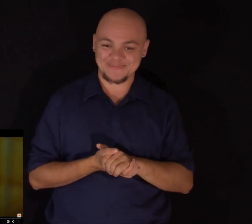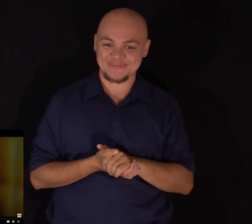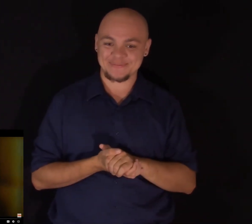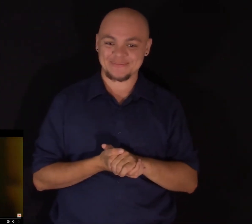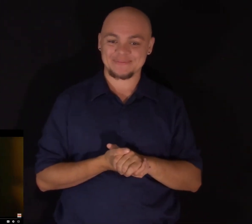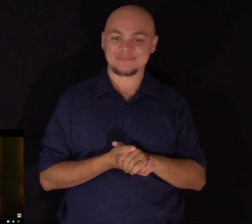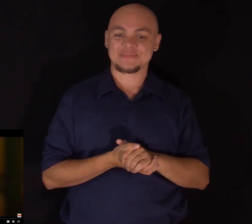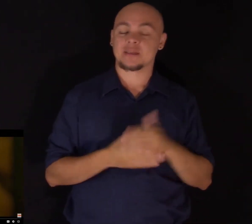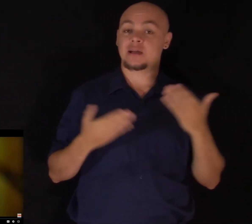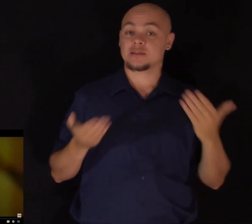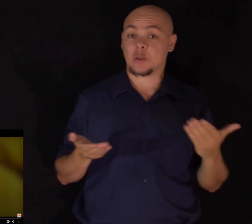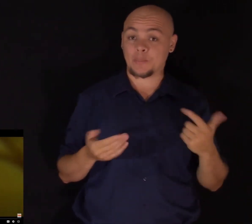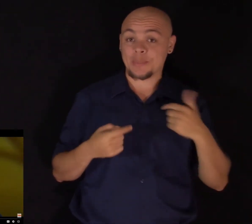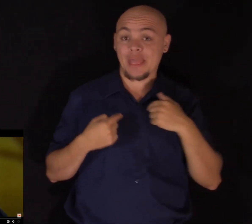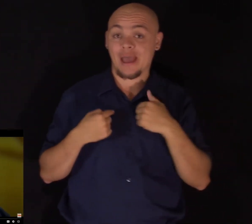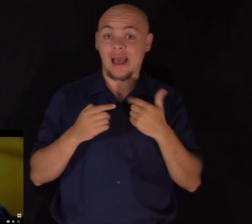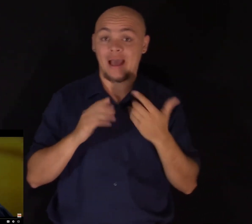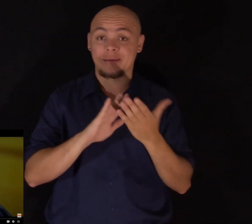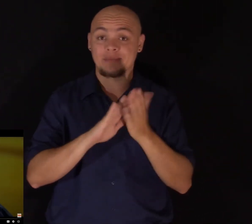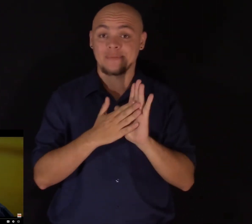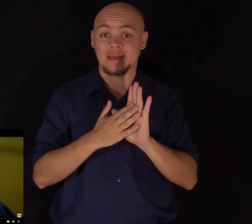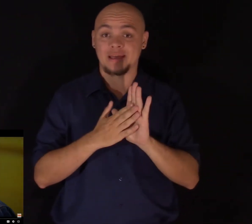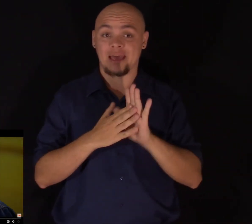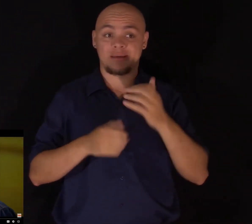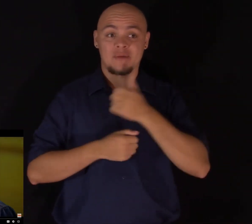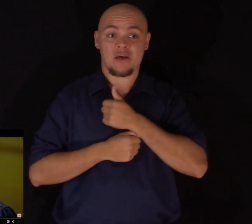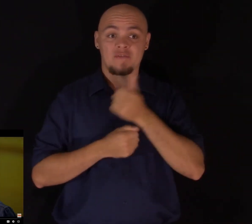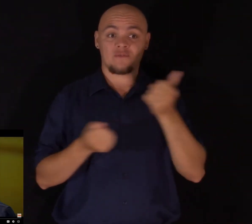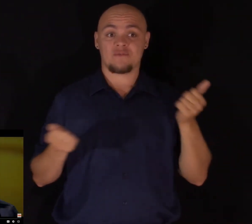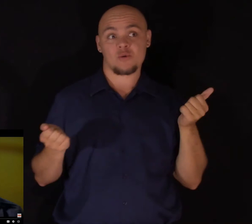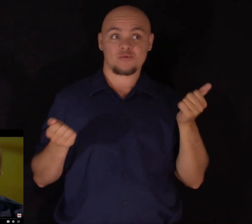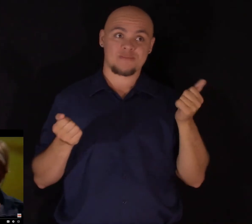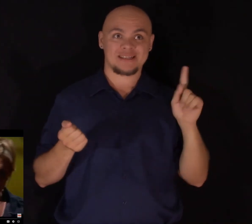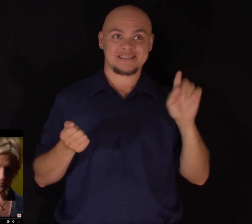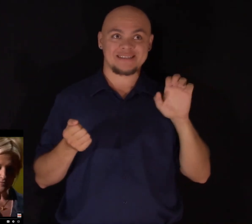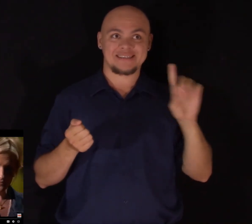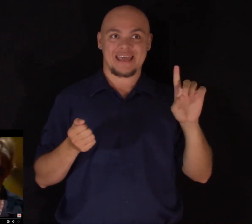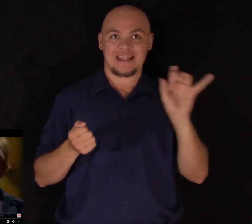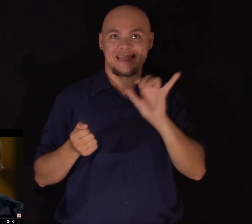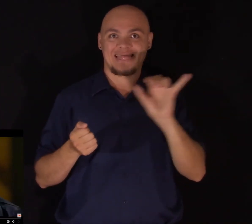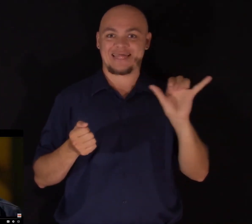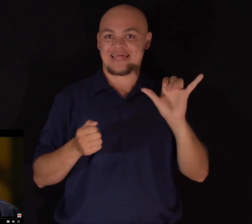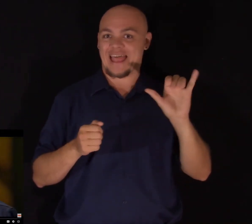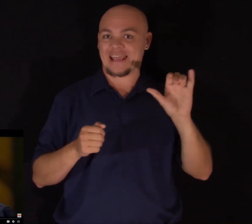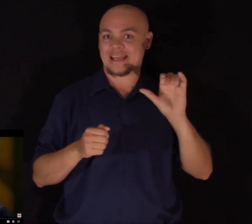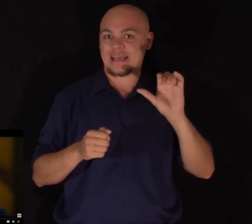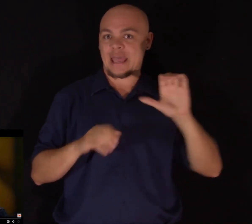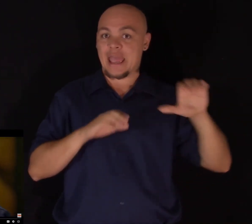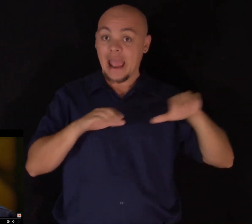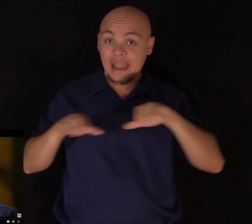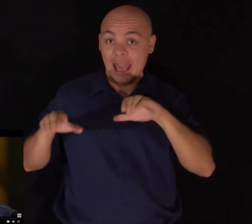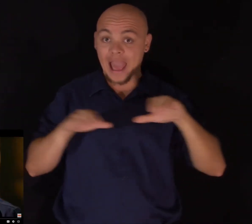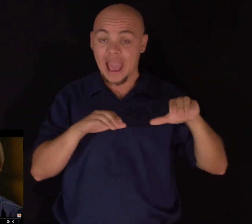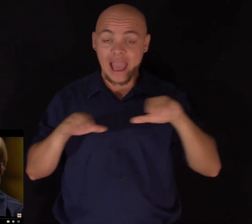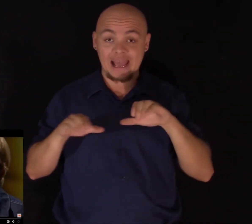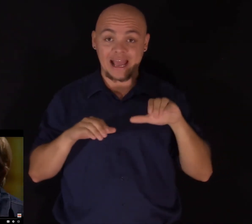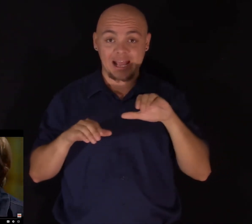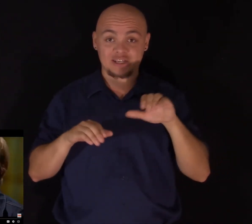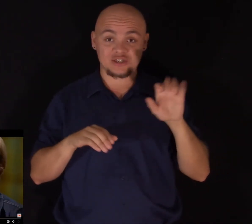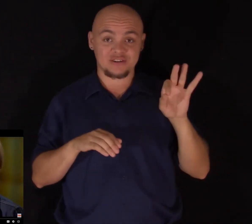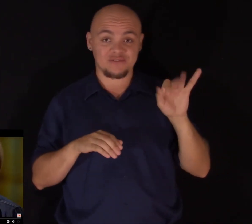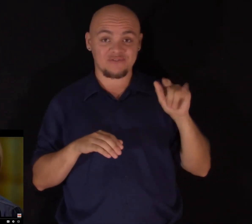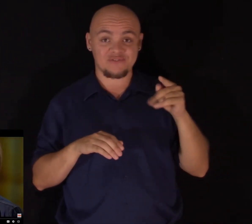So when I became Vulnerability Ted, like an action figure, like Ninja Barbie, but I'm Vulnerability Ted,